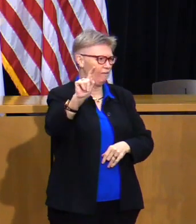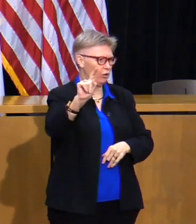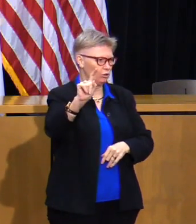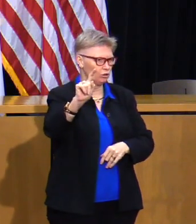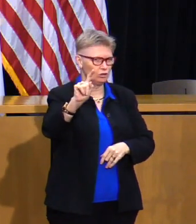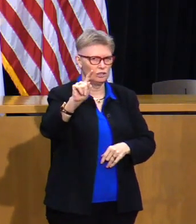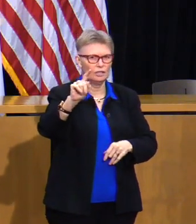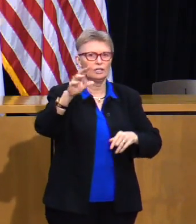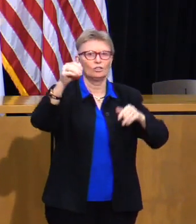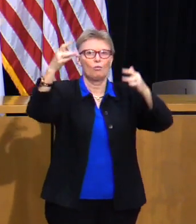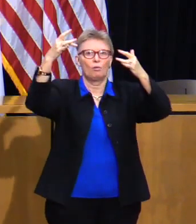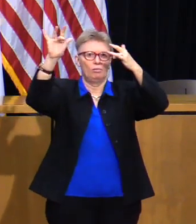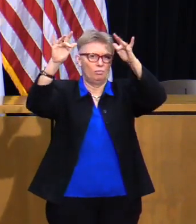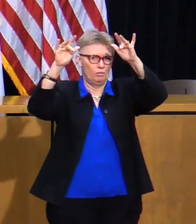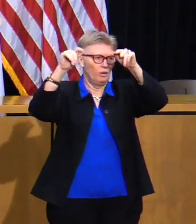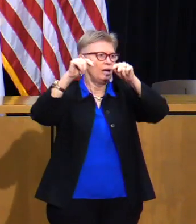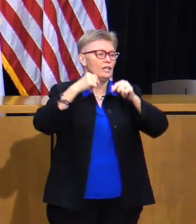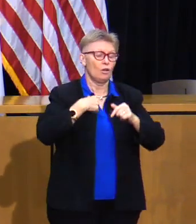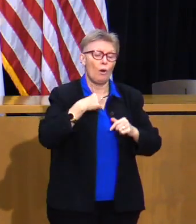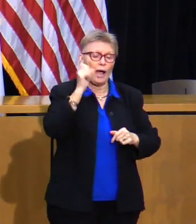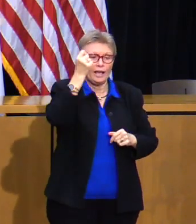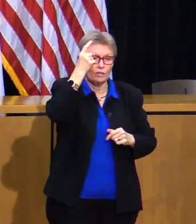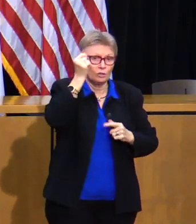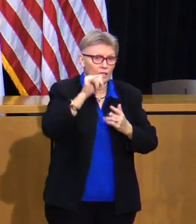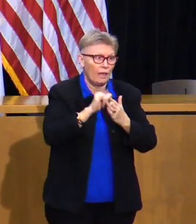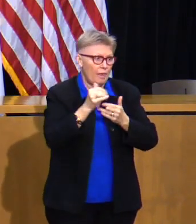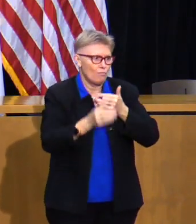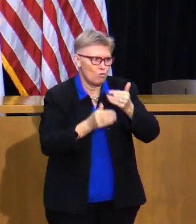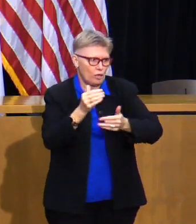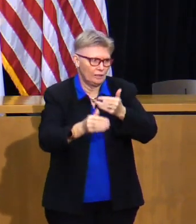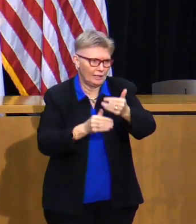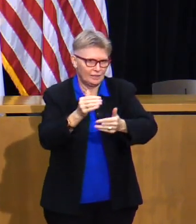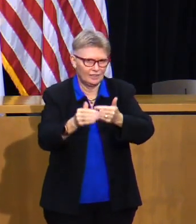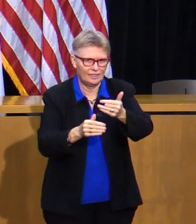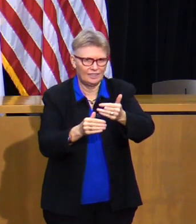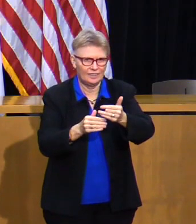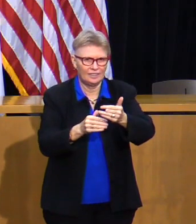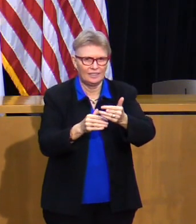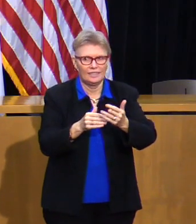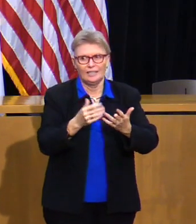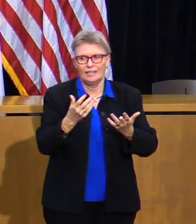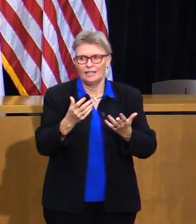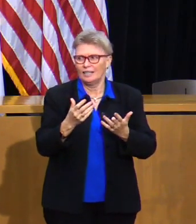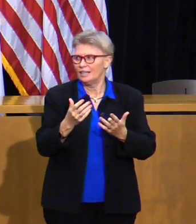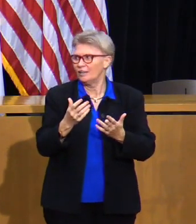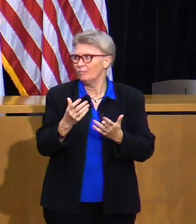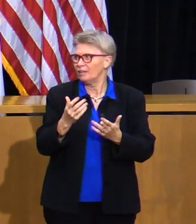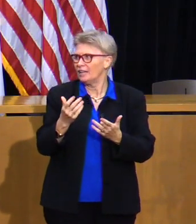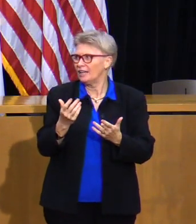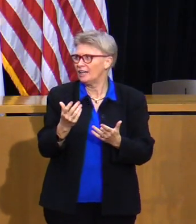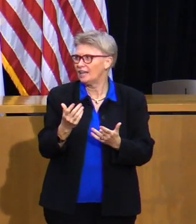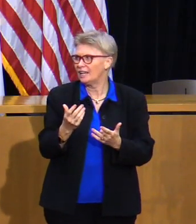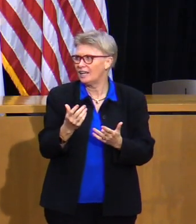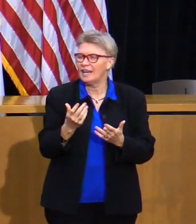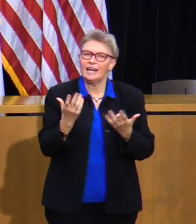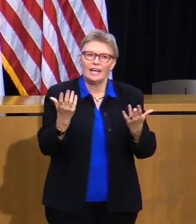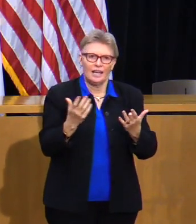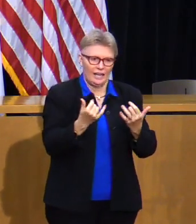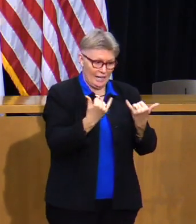I completely get and understand that. The calendar doesn't really, the calendar makes this a